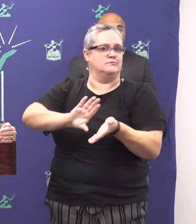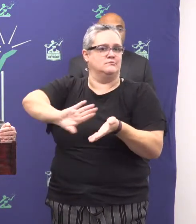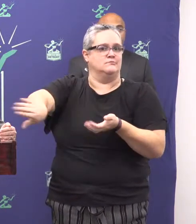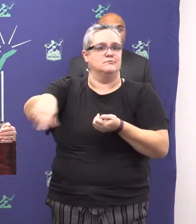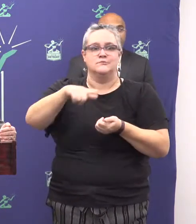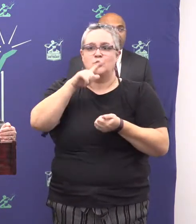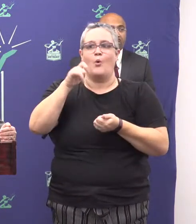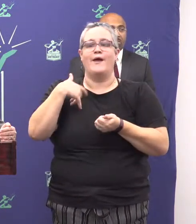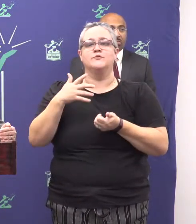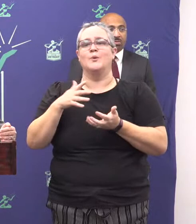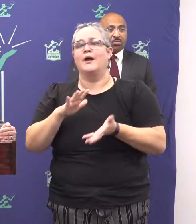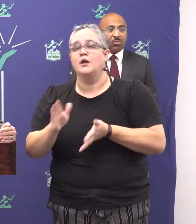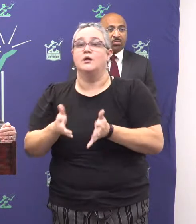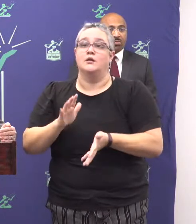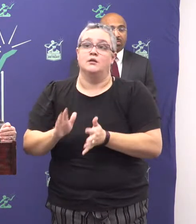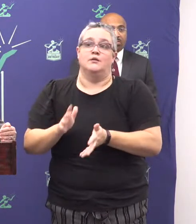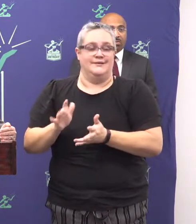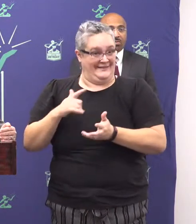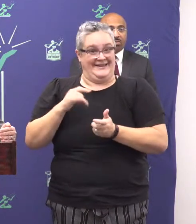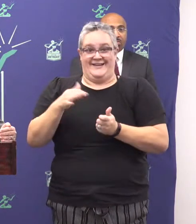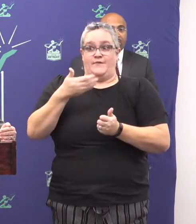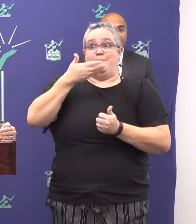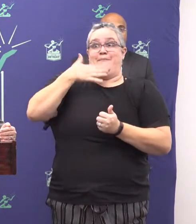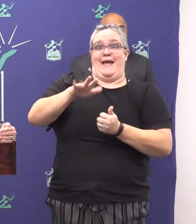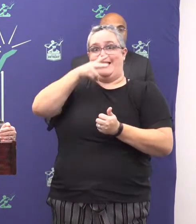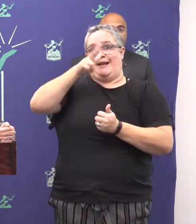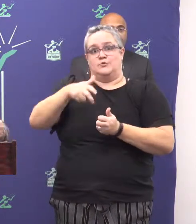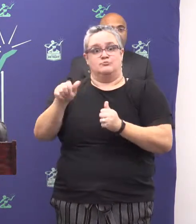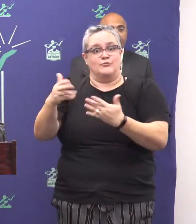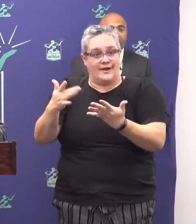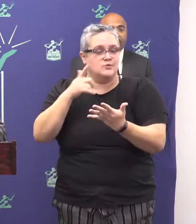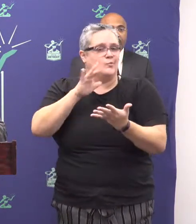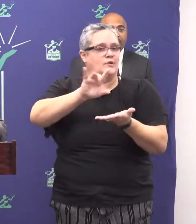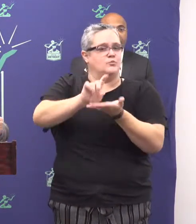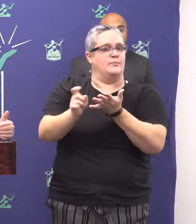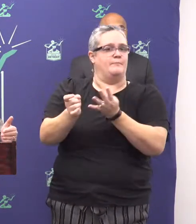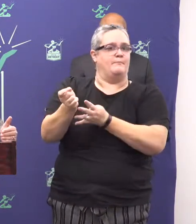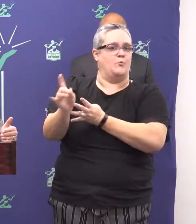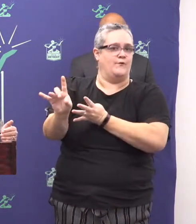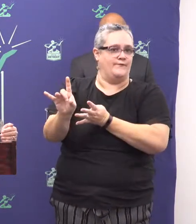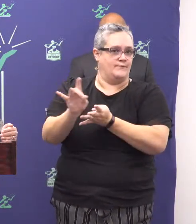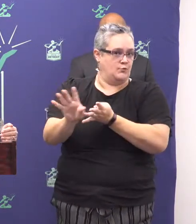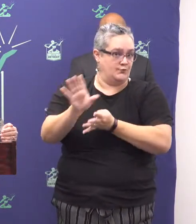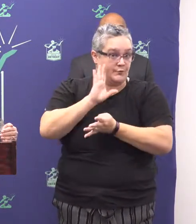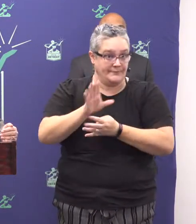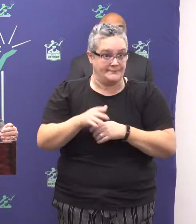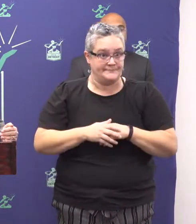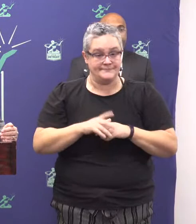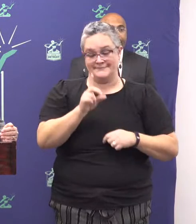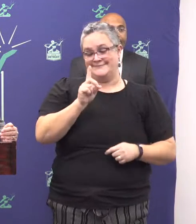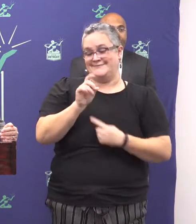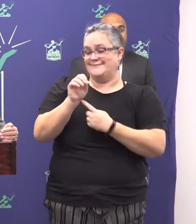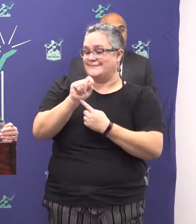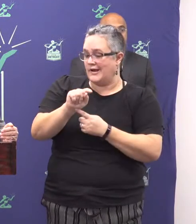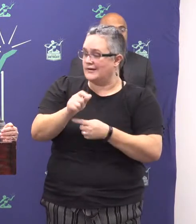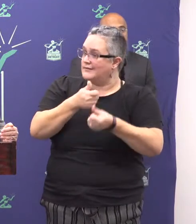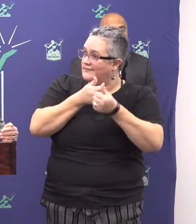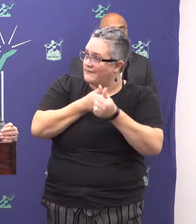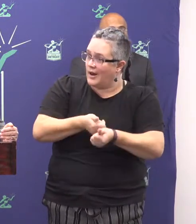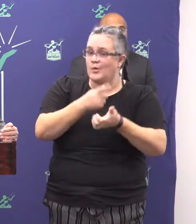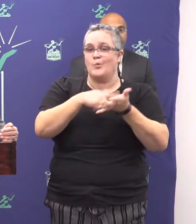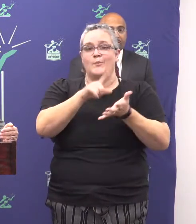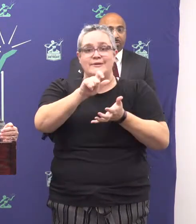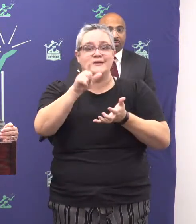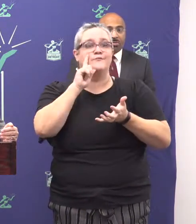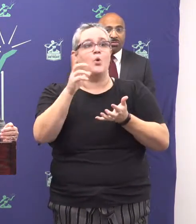to fool around. Any bad providers will be removed. DDOT followed that direction, followed the city's procurement ordinance,